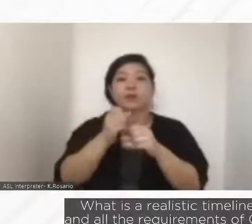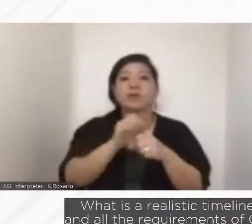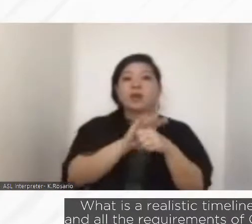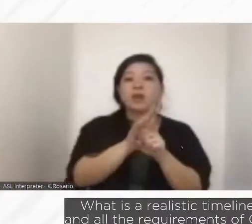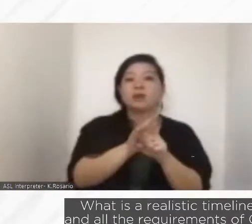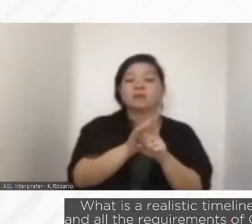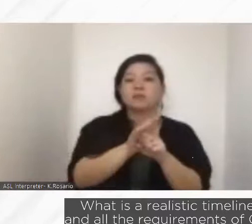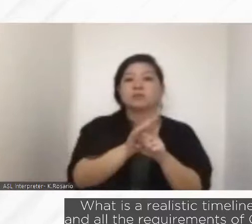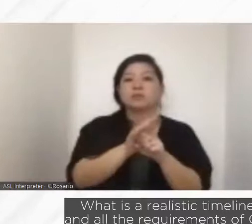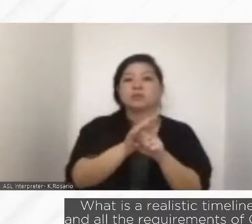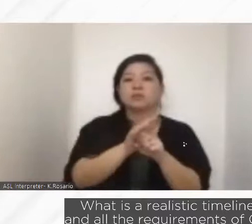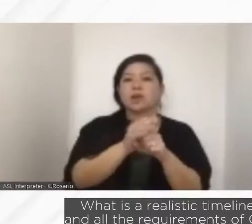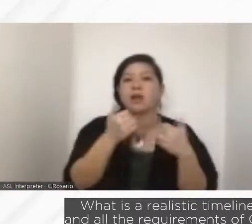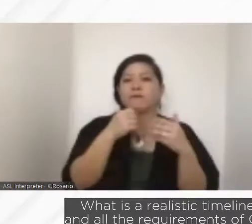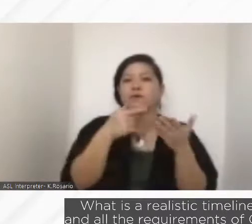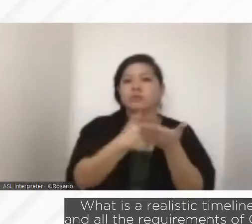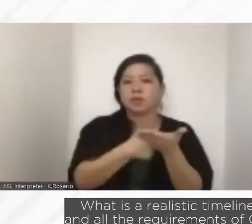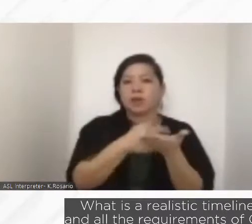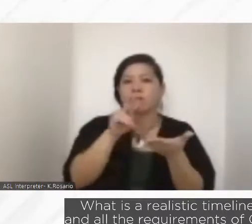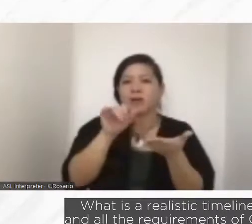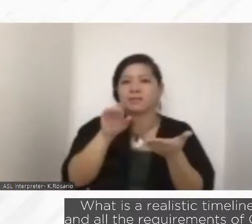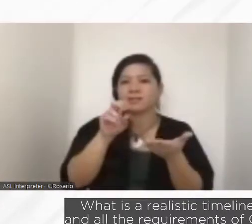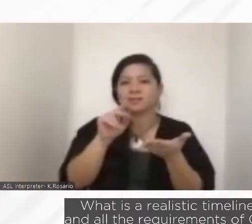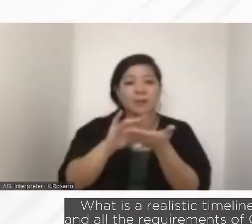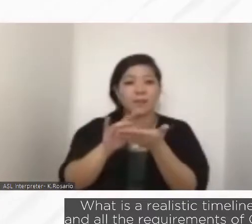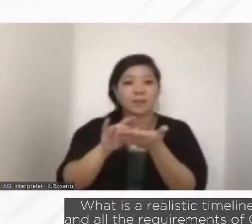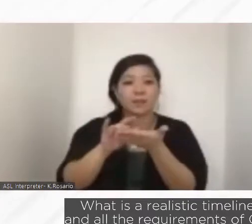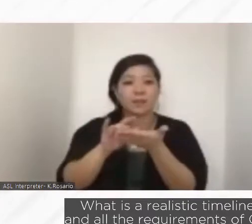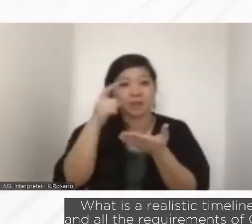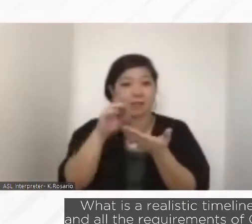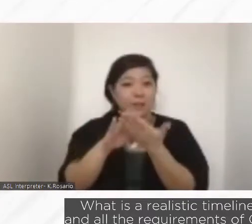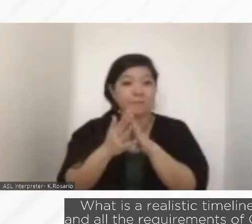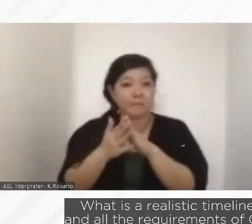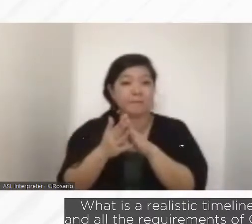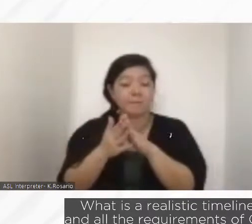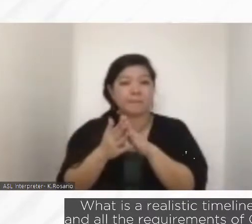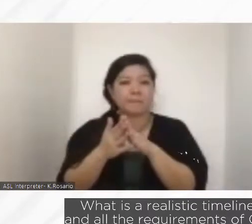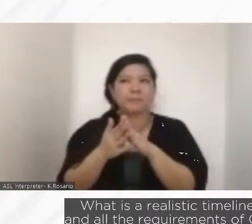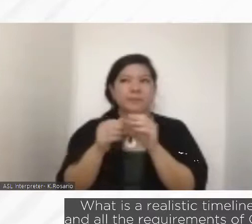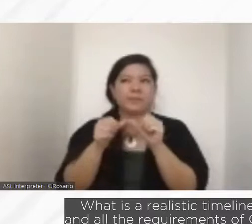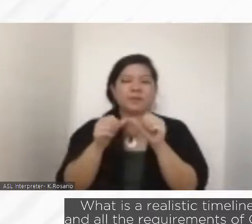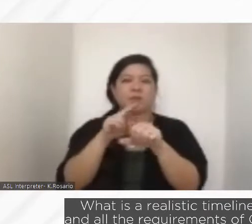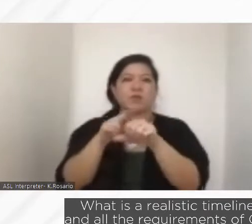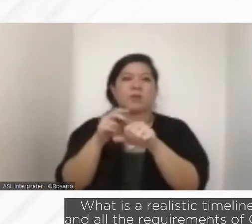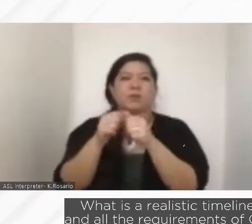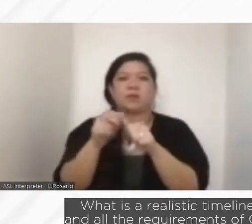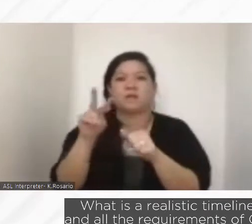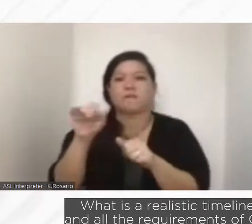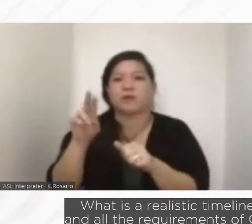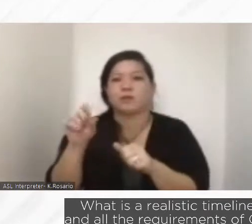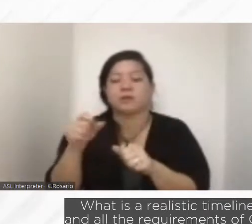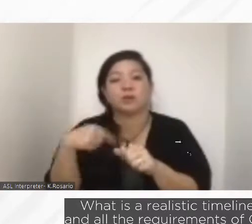that they become immune to the virus. And we expect that we will have a vaccine by the end